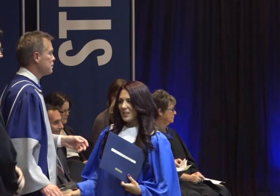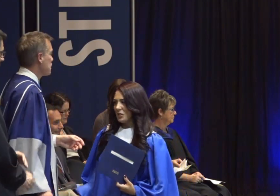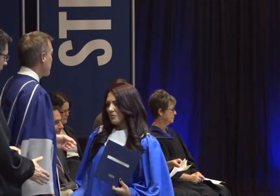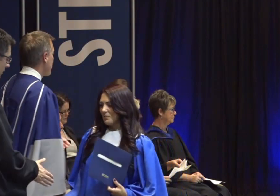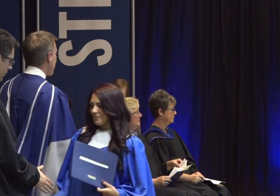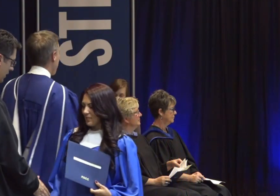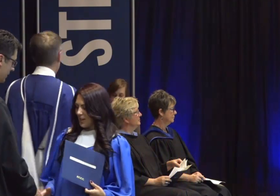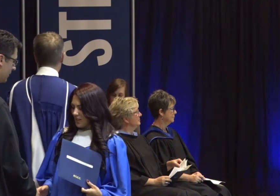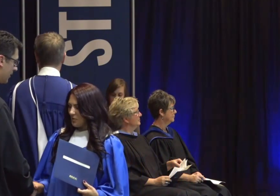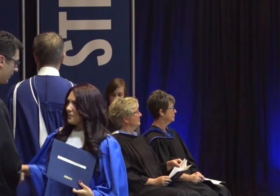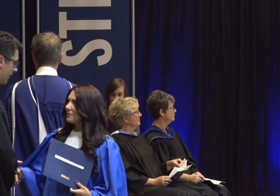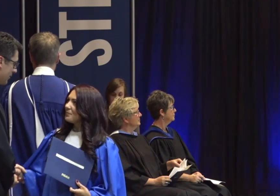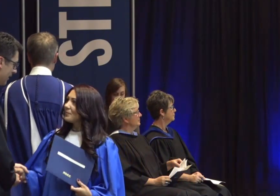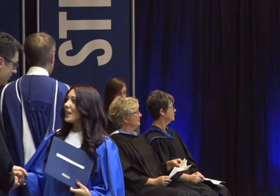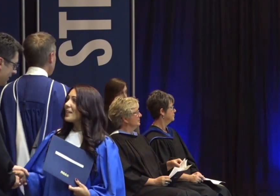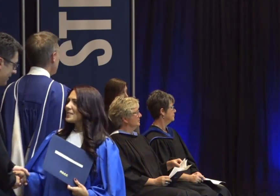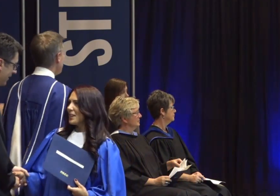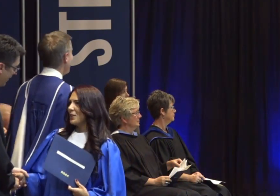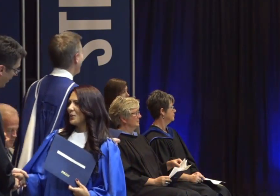Alyssa Poulin.